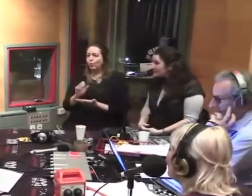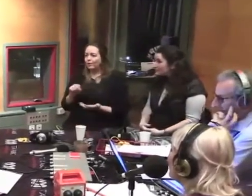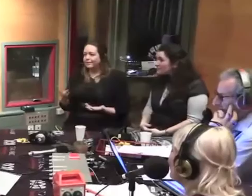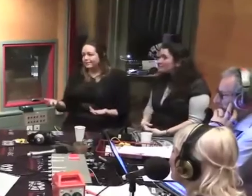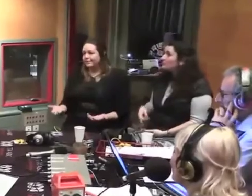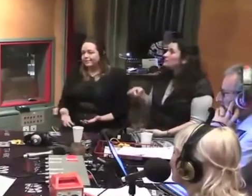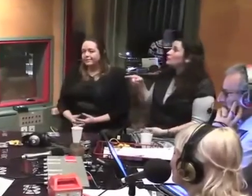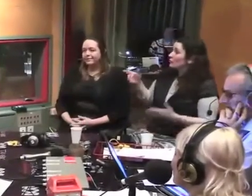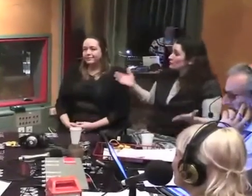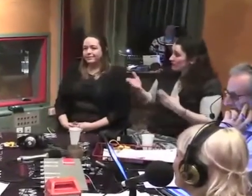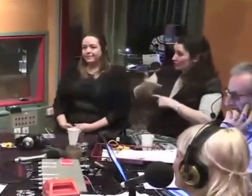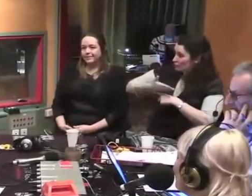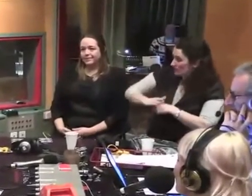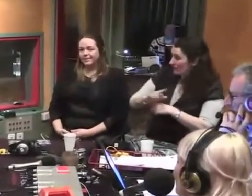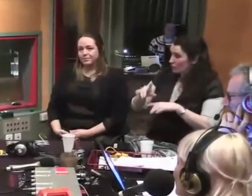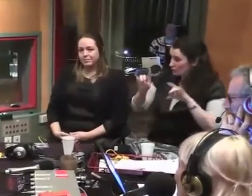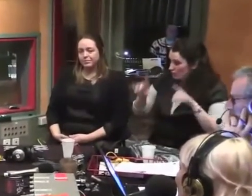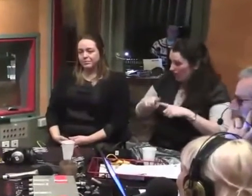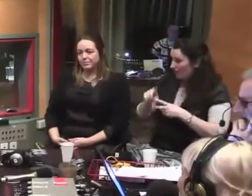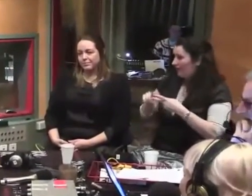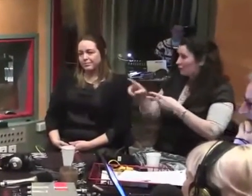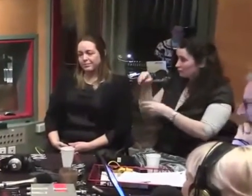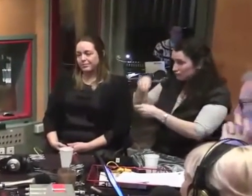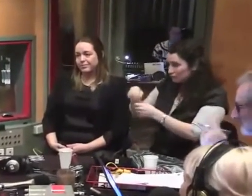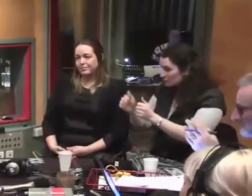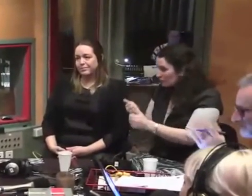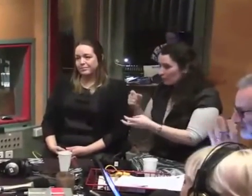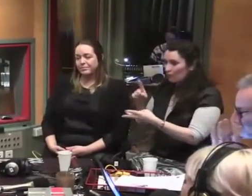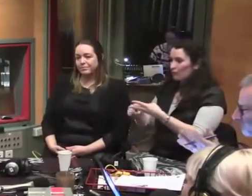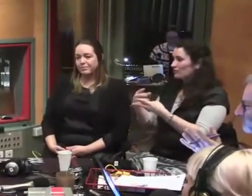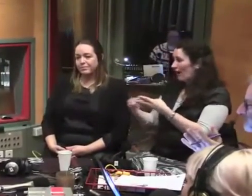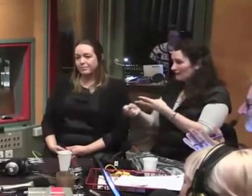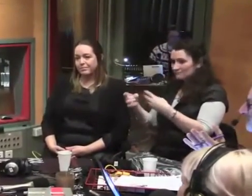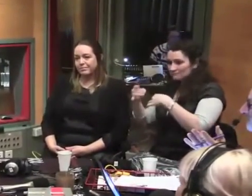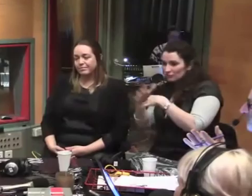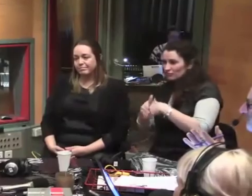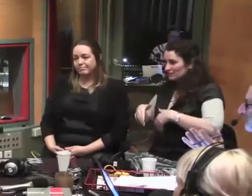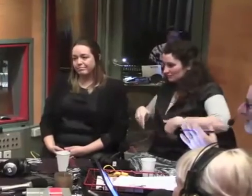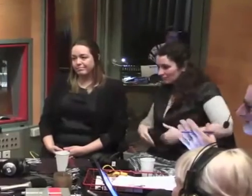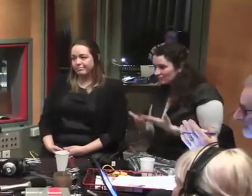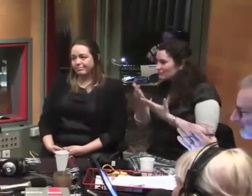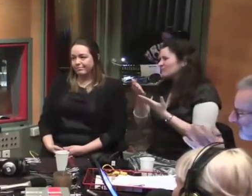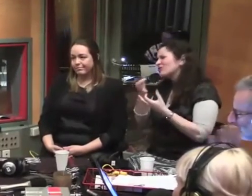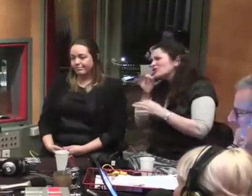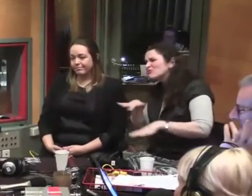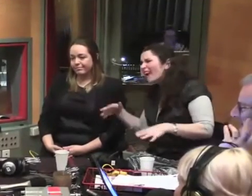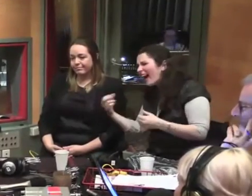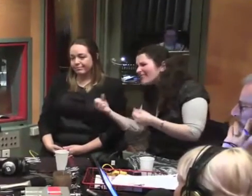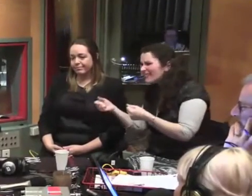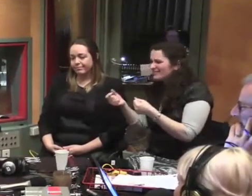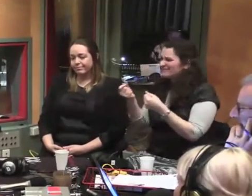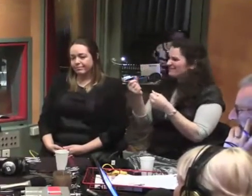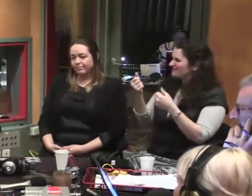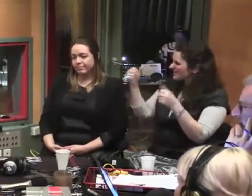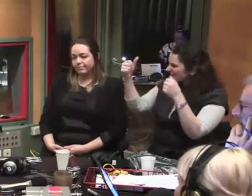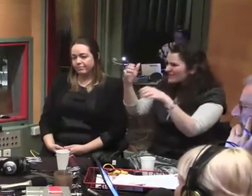for Australia, you've participated in sport, you've travelled widely, you've had kids, an extraordinarily successful career, blah, blah, blah, blah, blah.